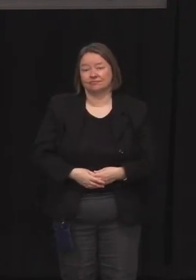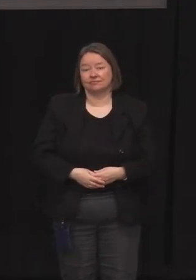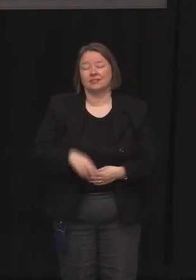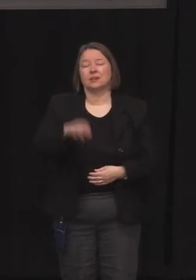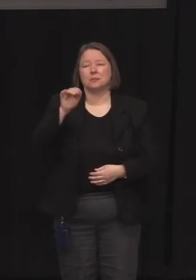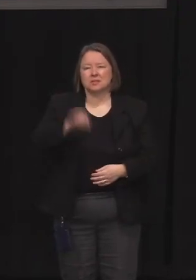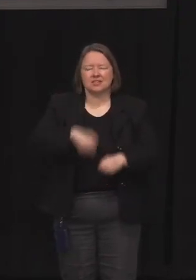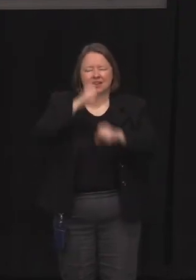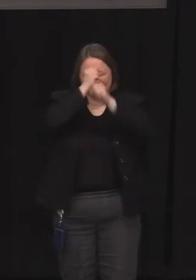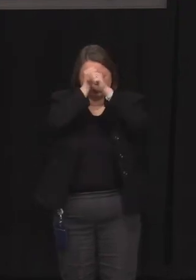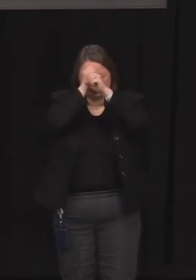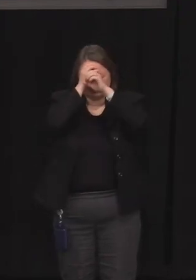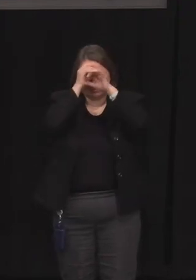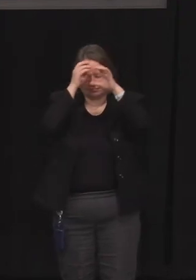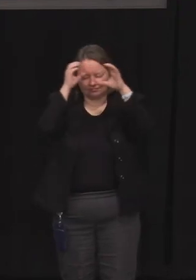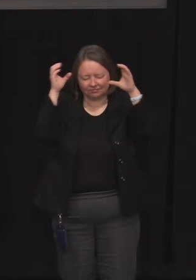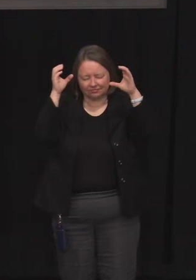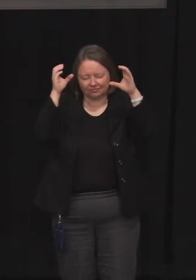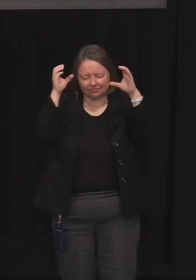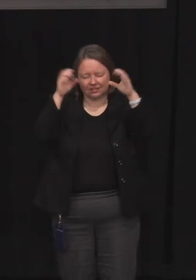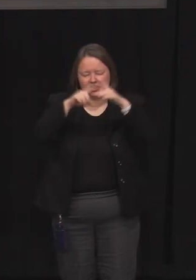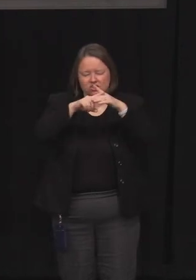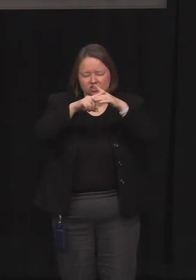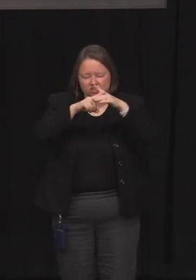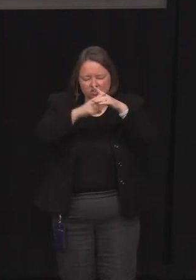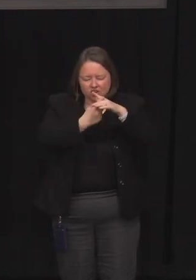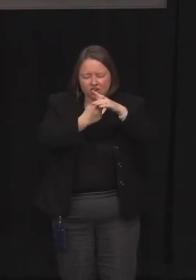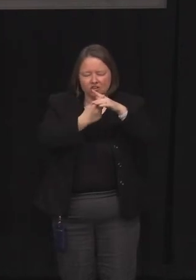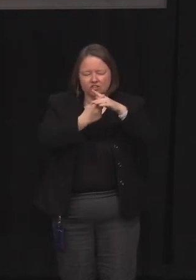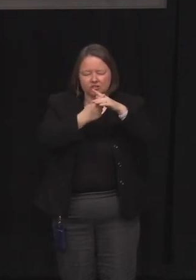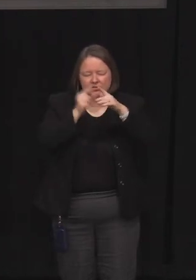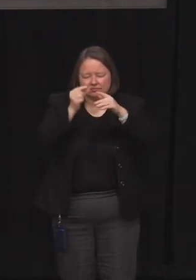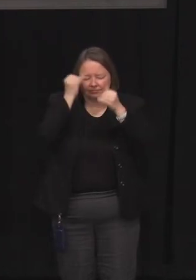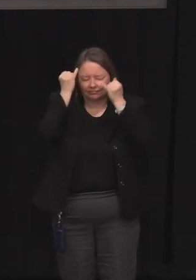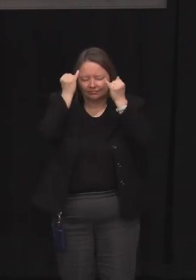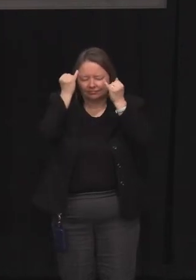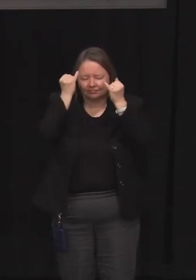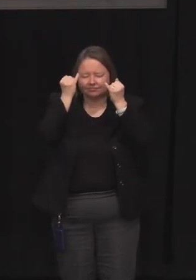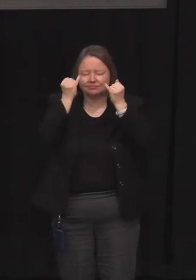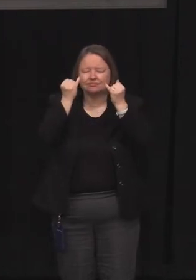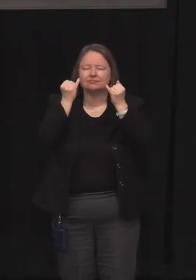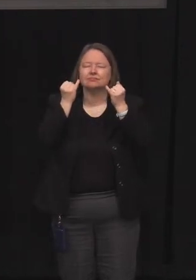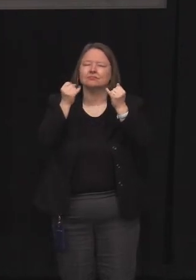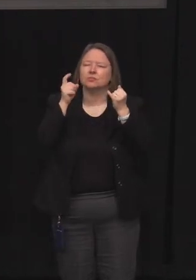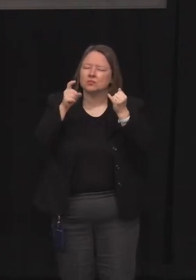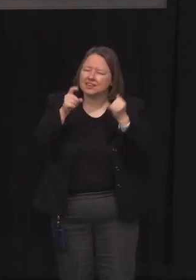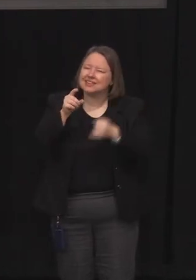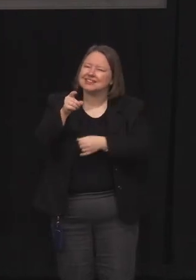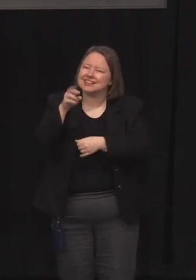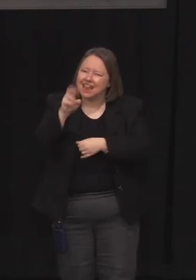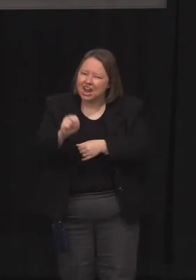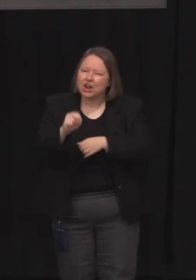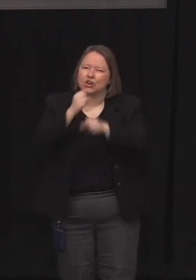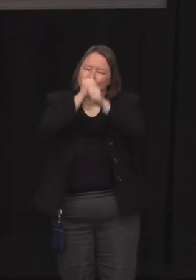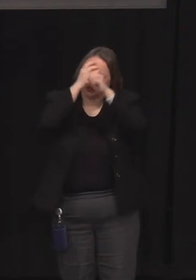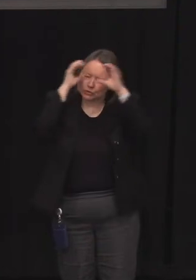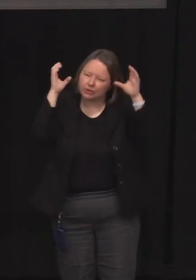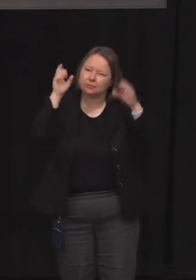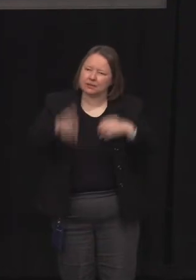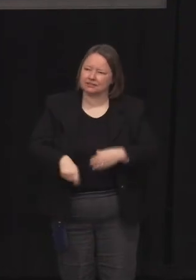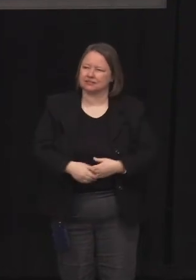But that vision often starts with the dream. That's why we gotta dare to